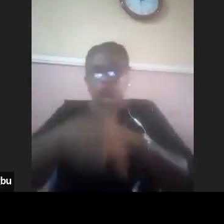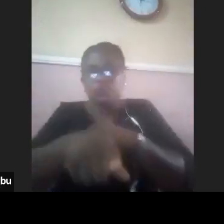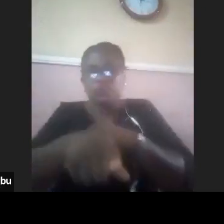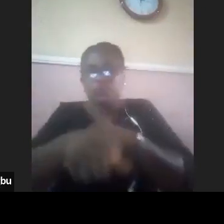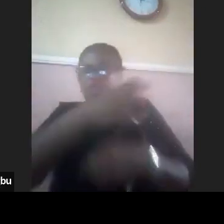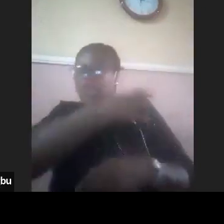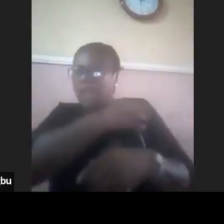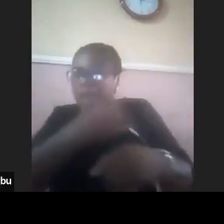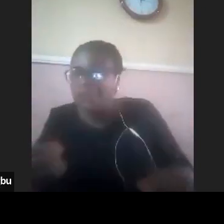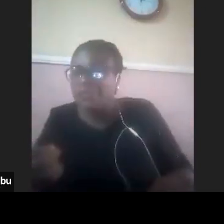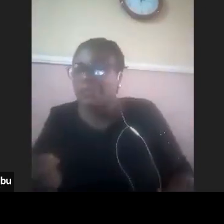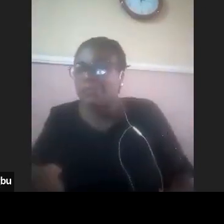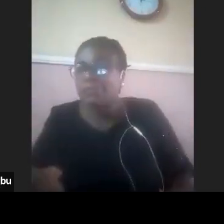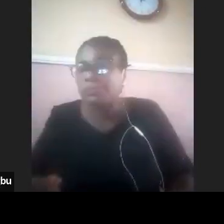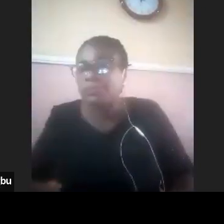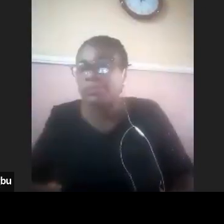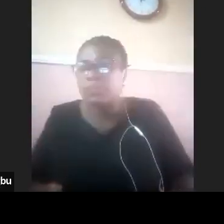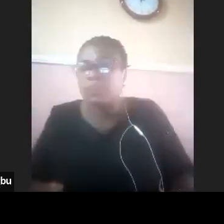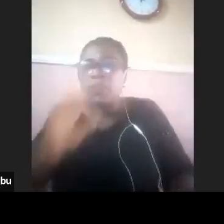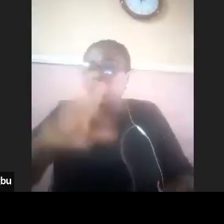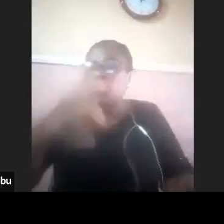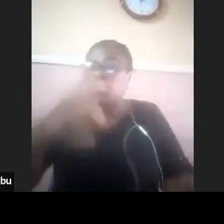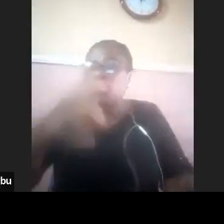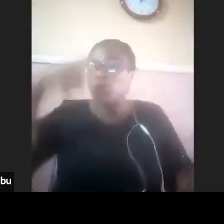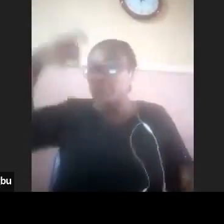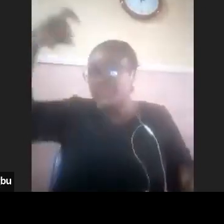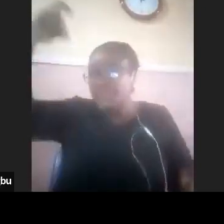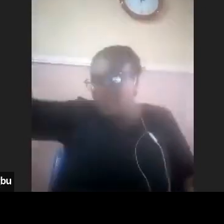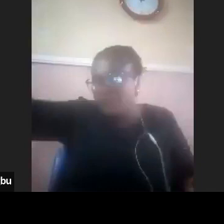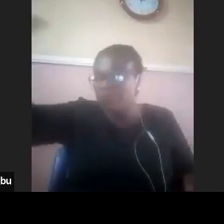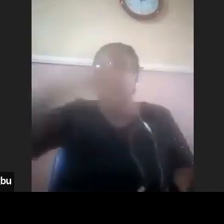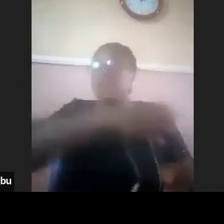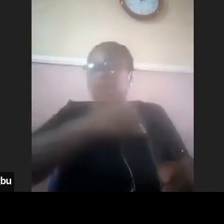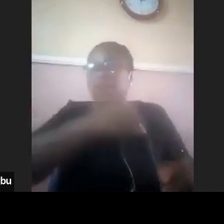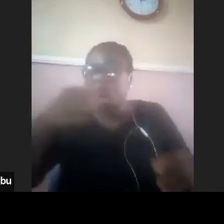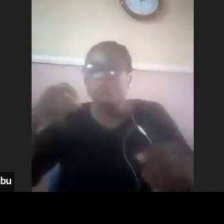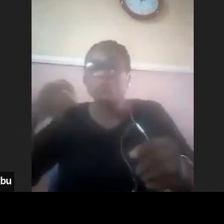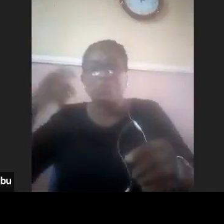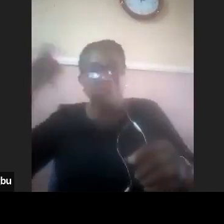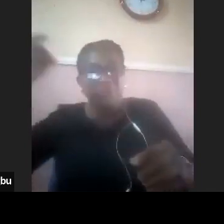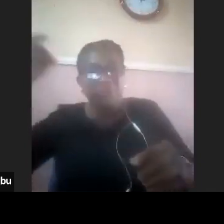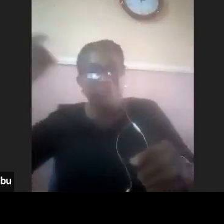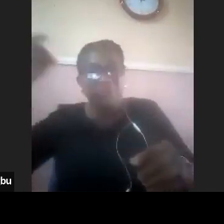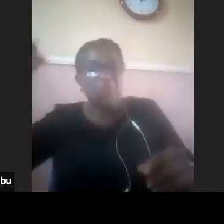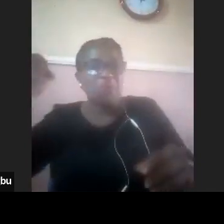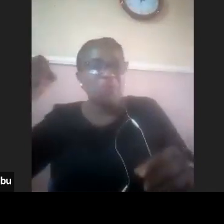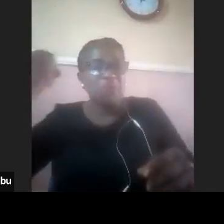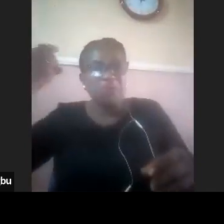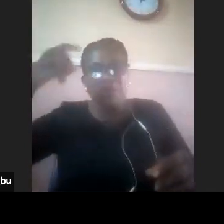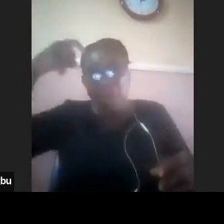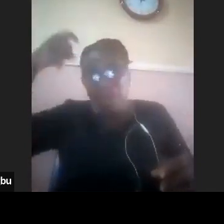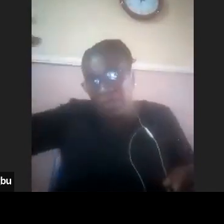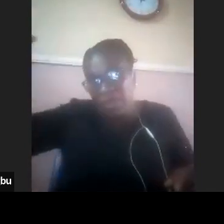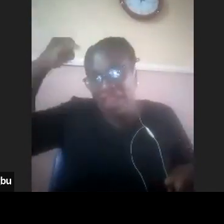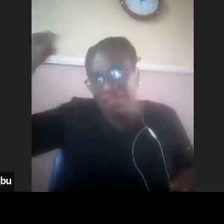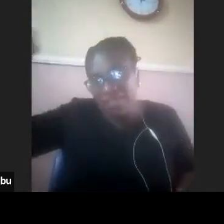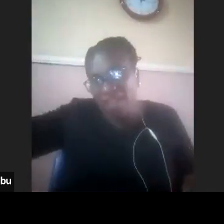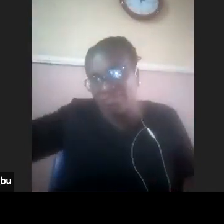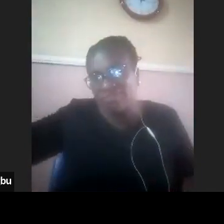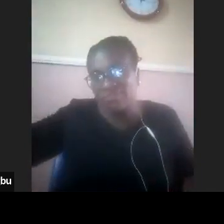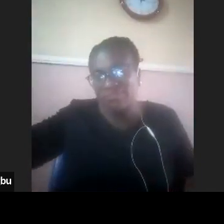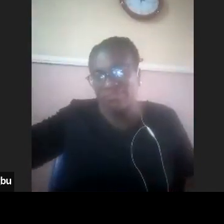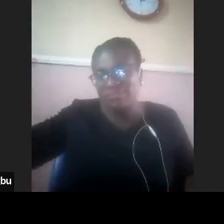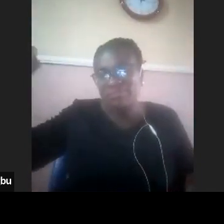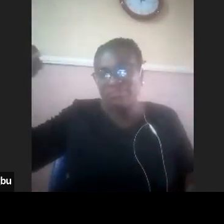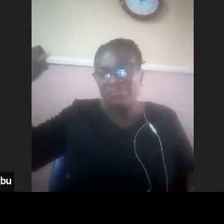your dreams and your aspirations. This is where it is. The first part says, summarize the ways in which your personal